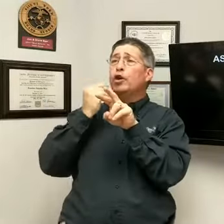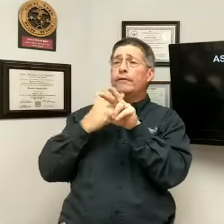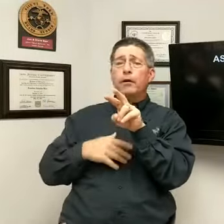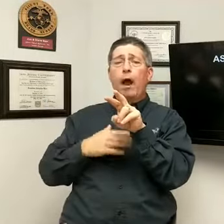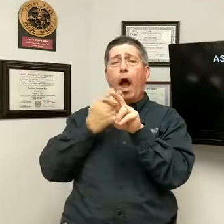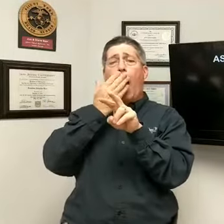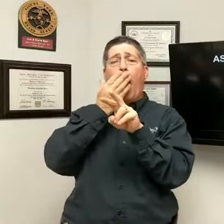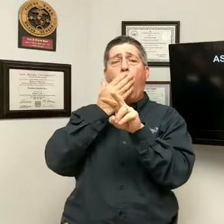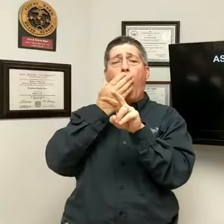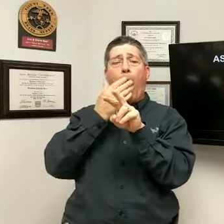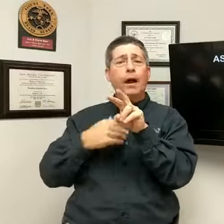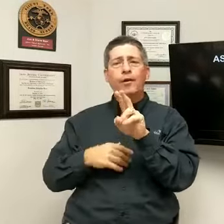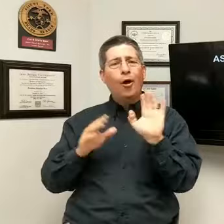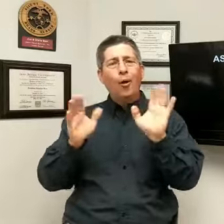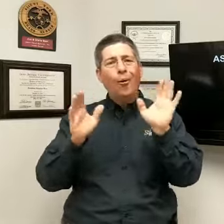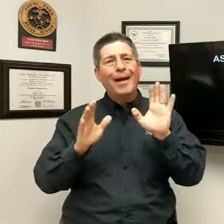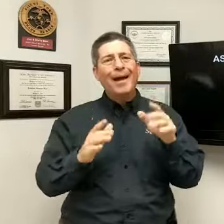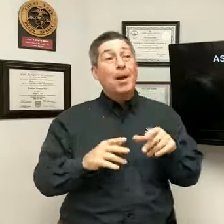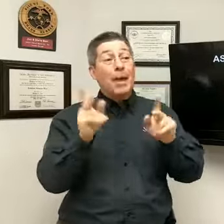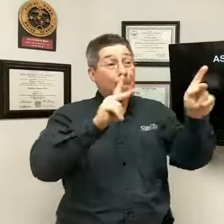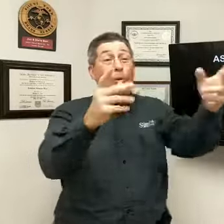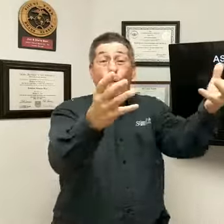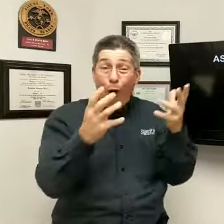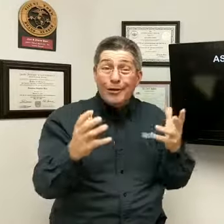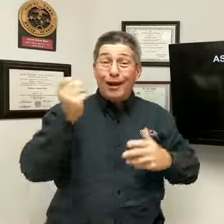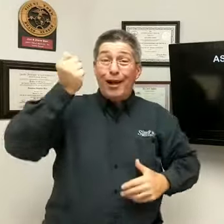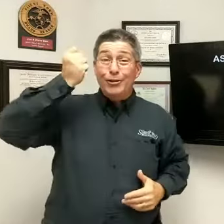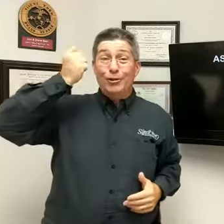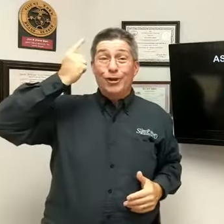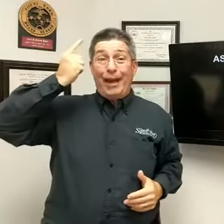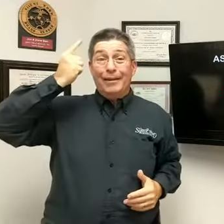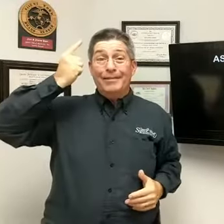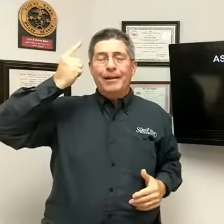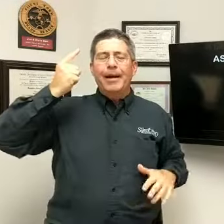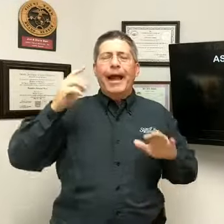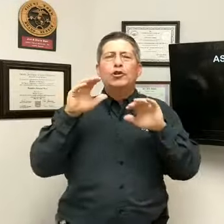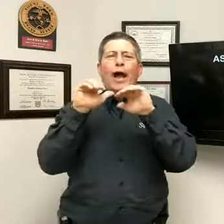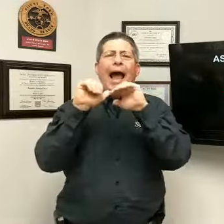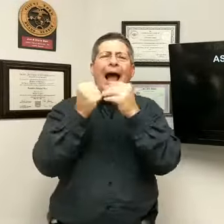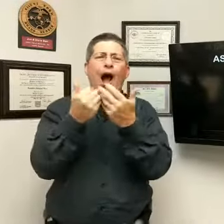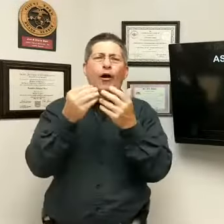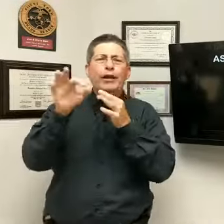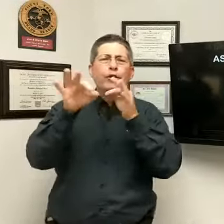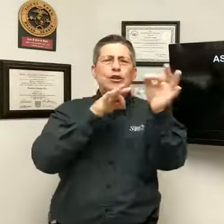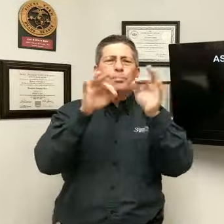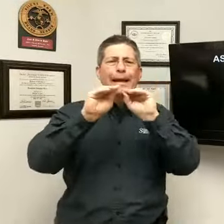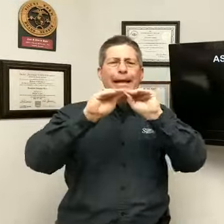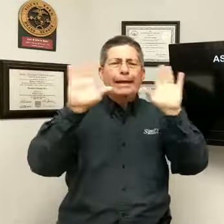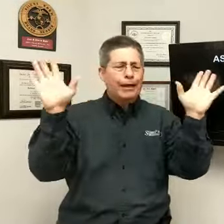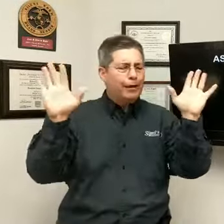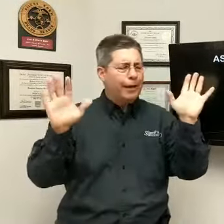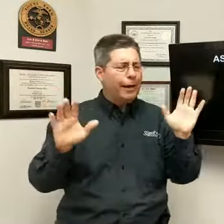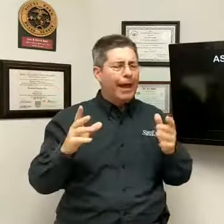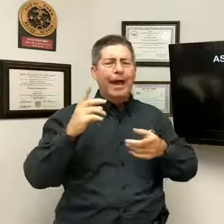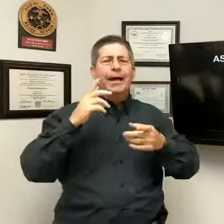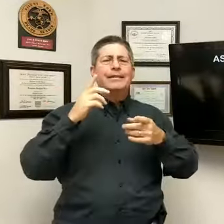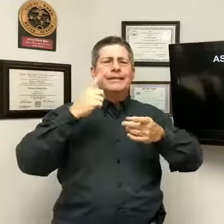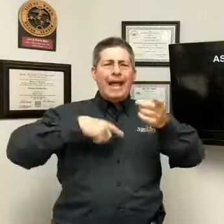beautiful, oh. No, people want to understand. And so how can you explain it clearly?